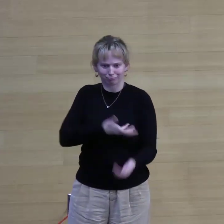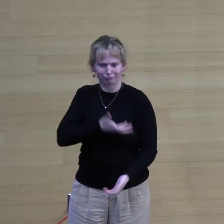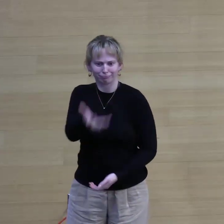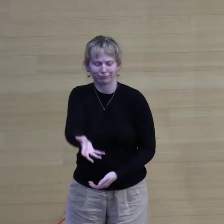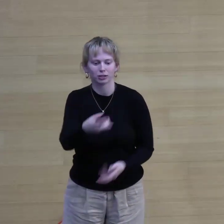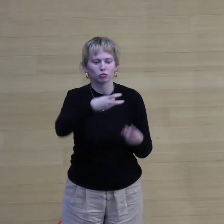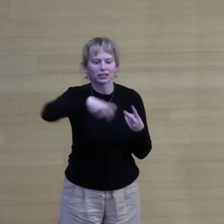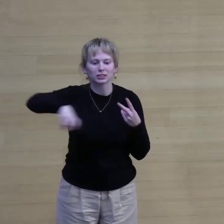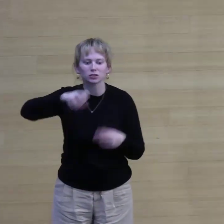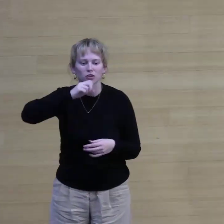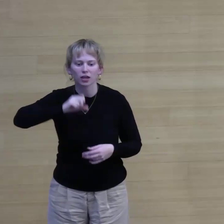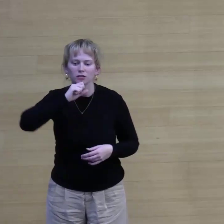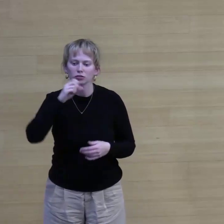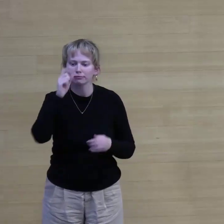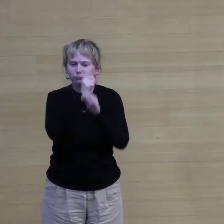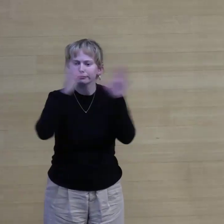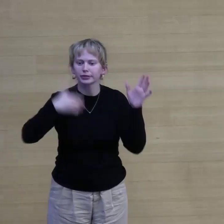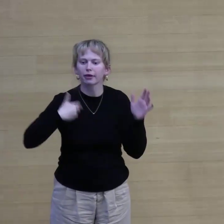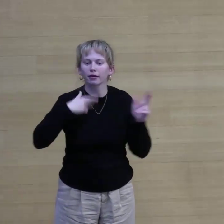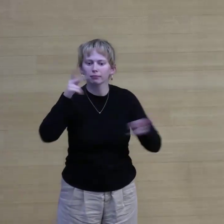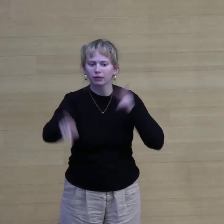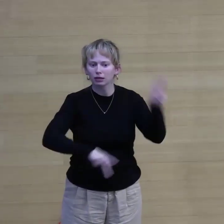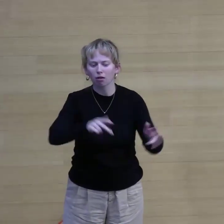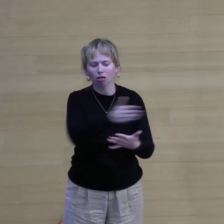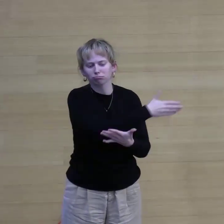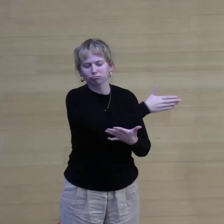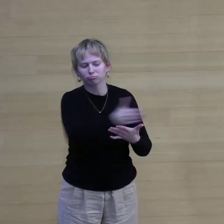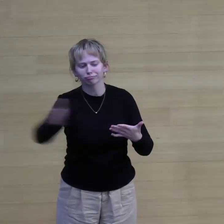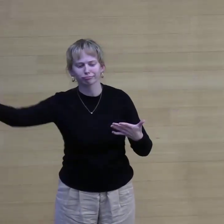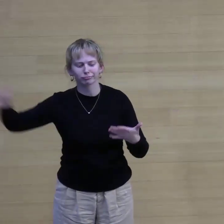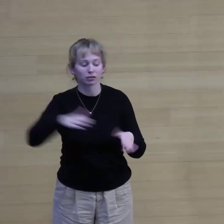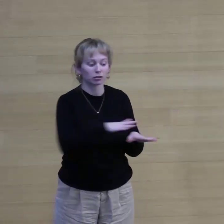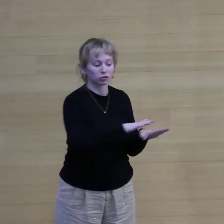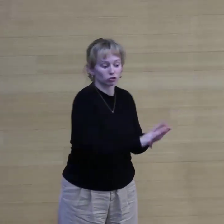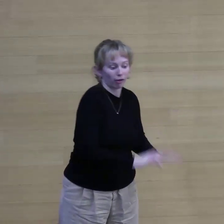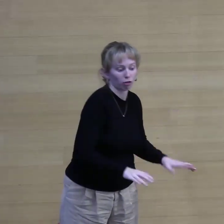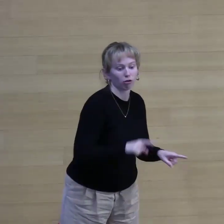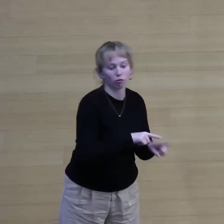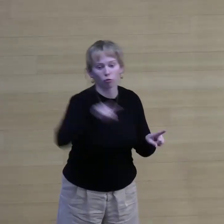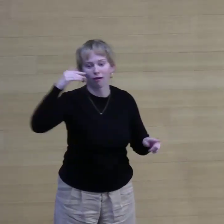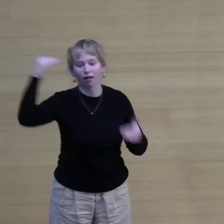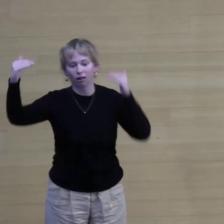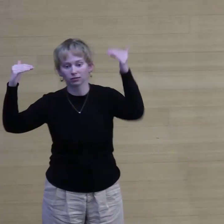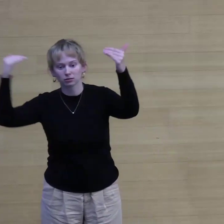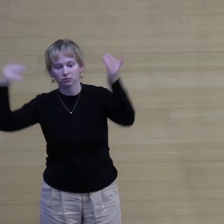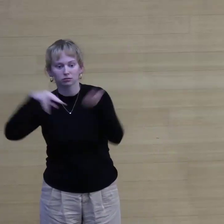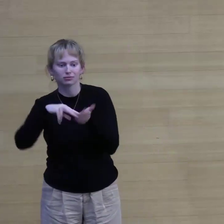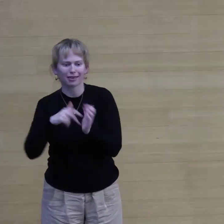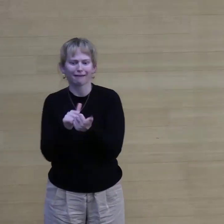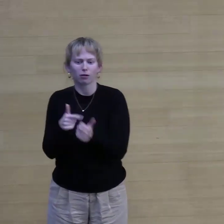transition age thinking about young people across the spectrum, starting at childhood all the way through adolescence, how do